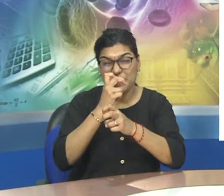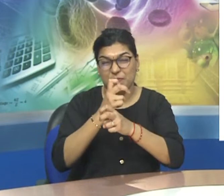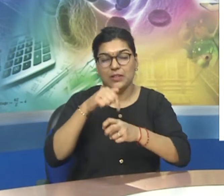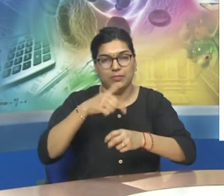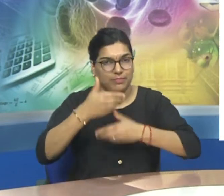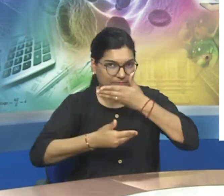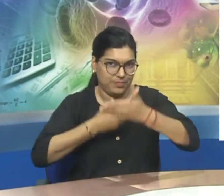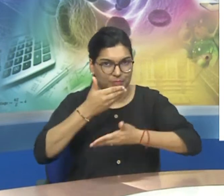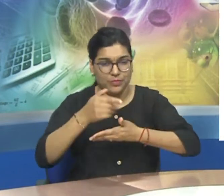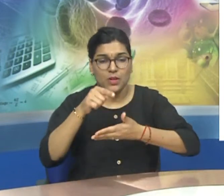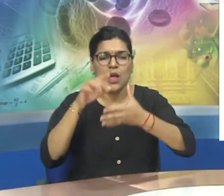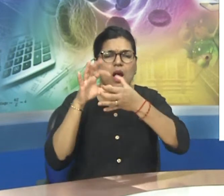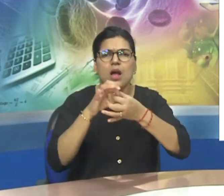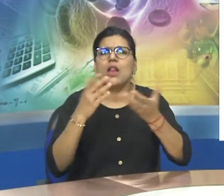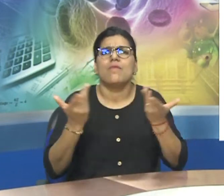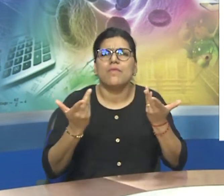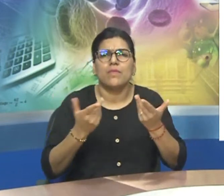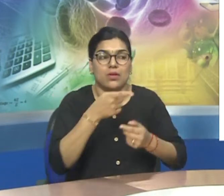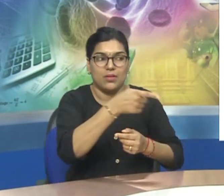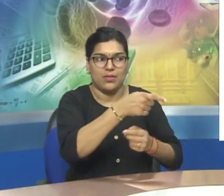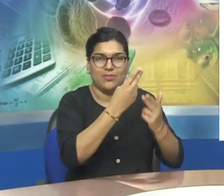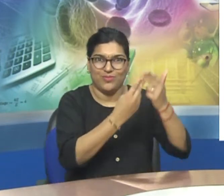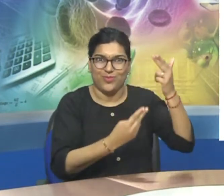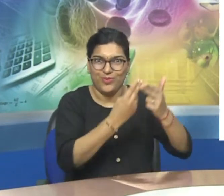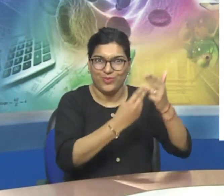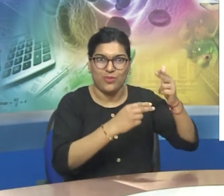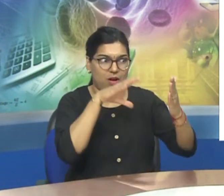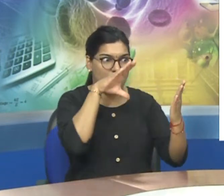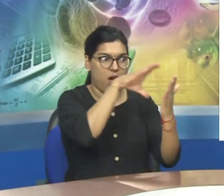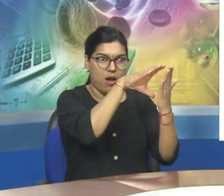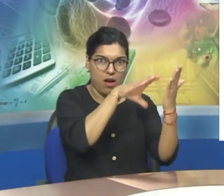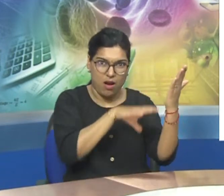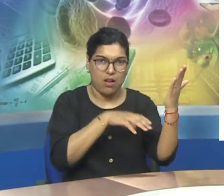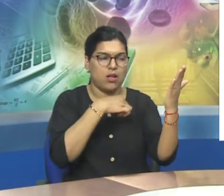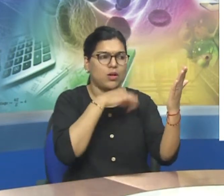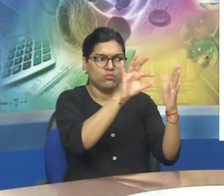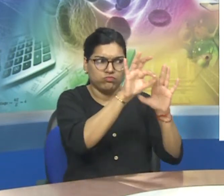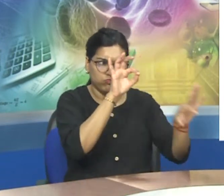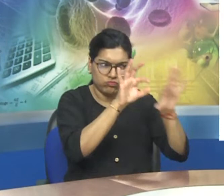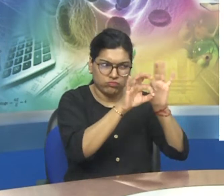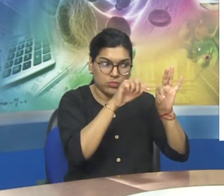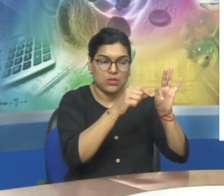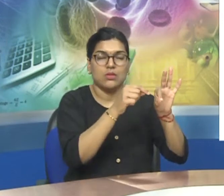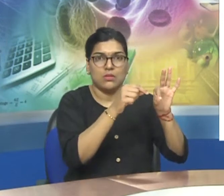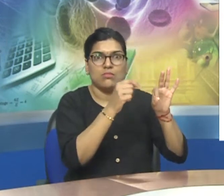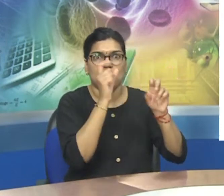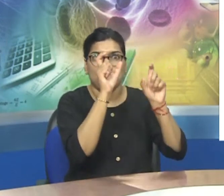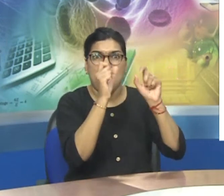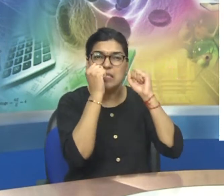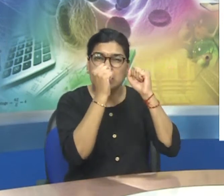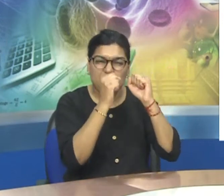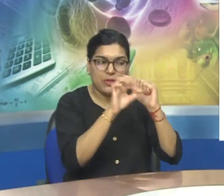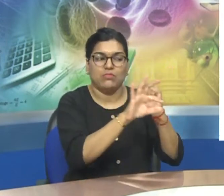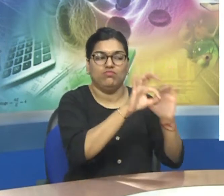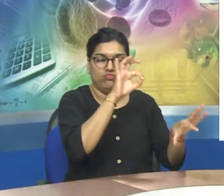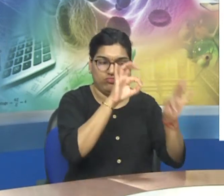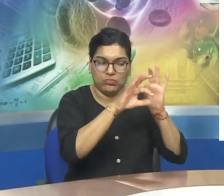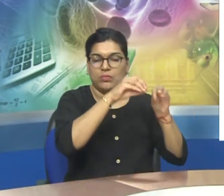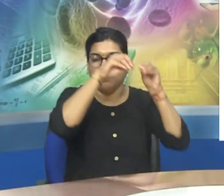First we will be doing difficult words from the lesson number 15. All these words are